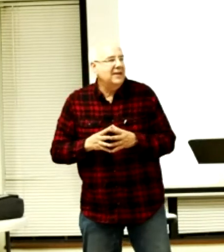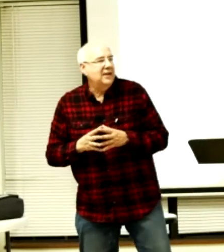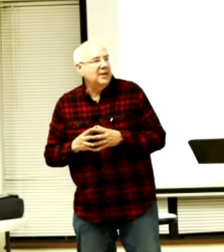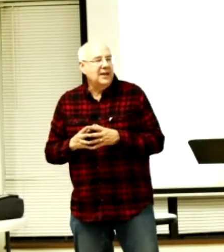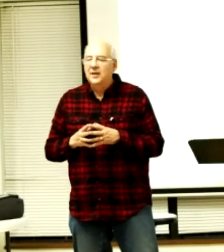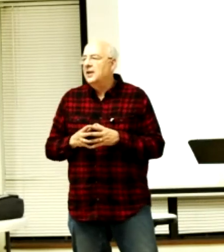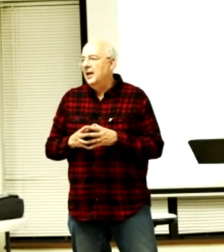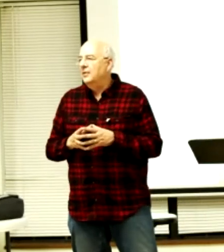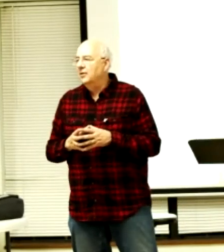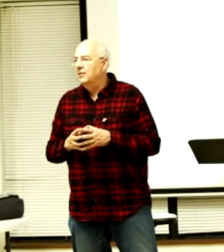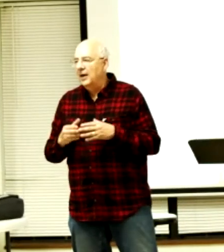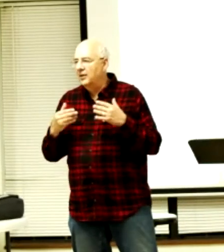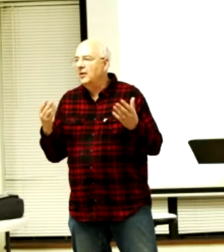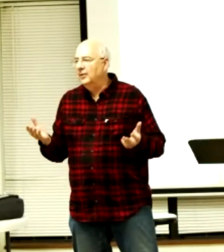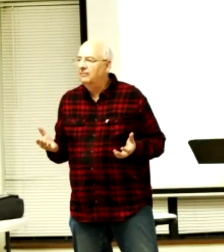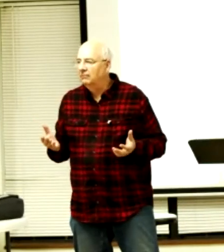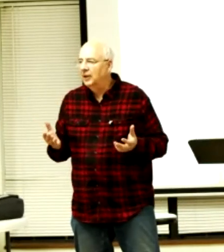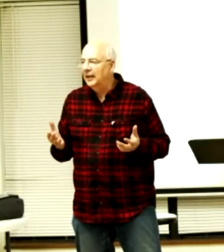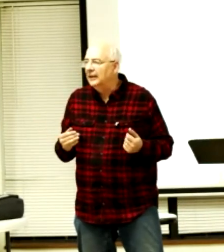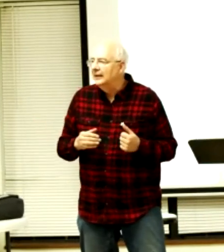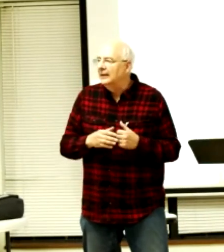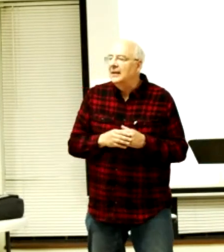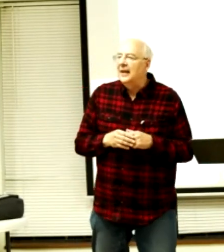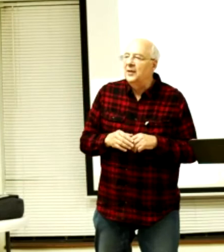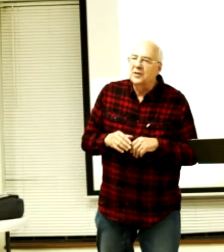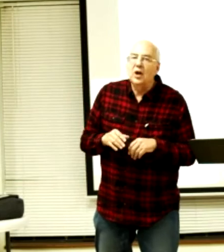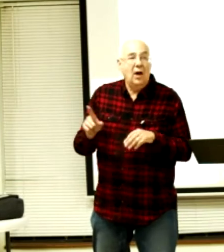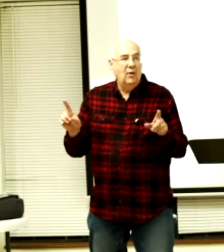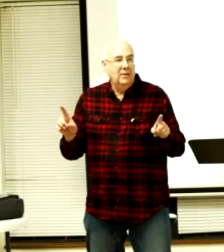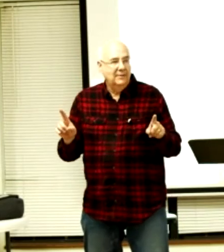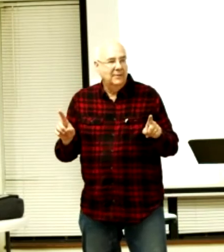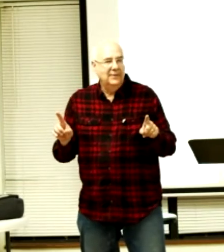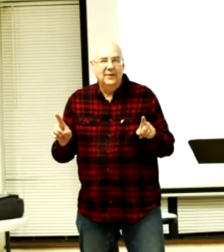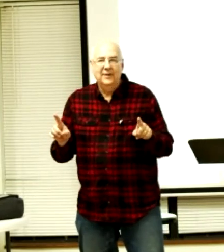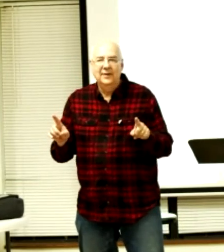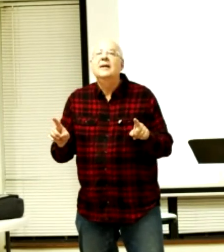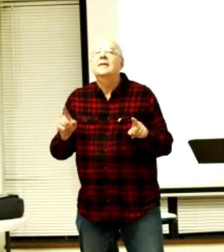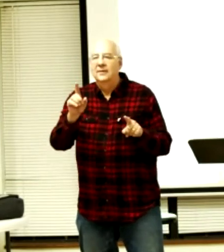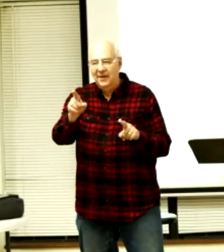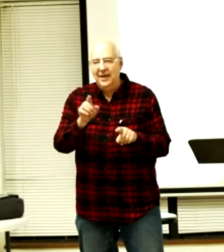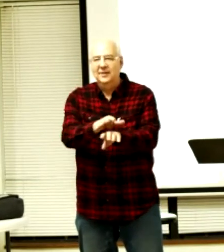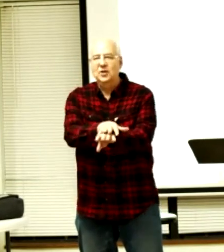that you're taking the time to try and talk to them. Okay, and slow, right,